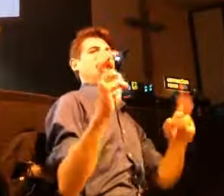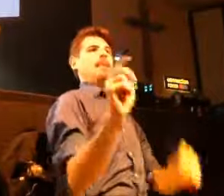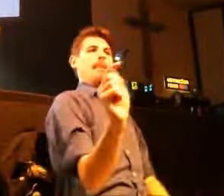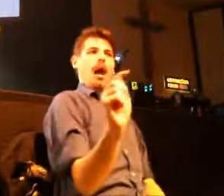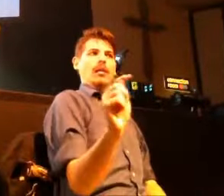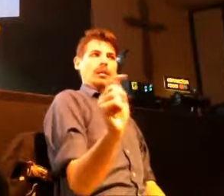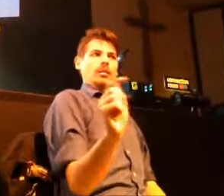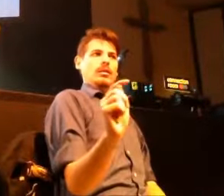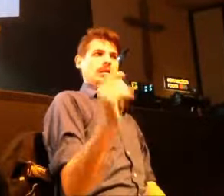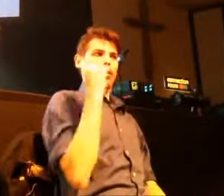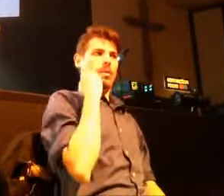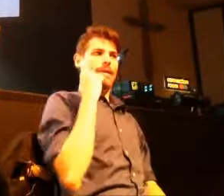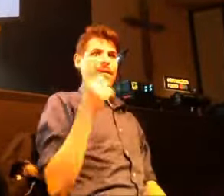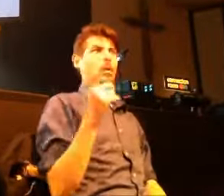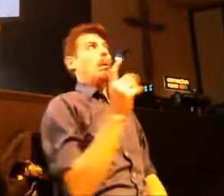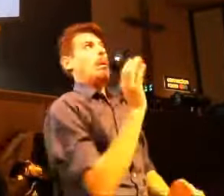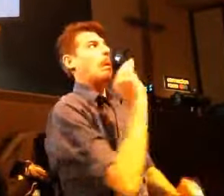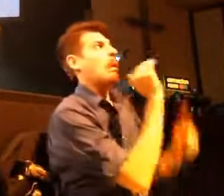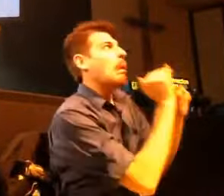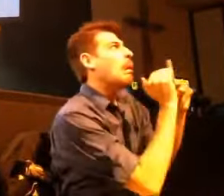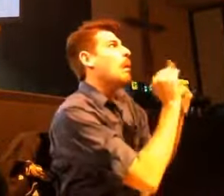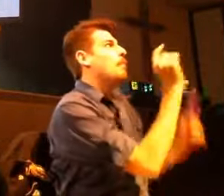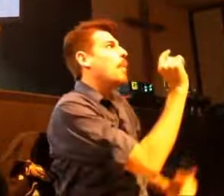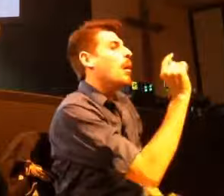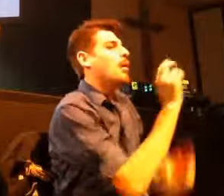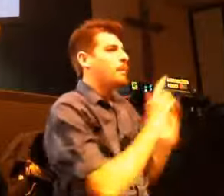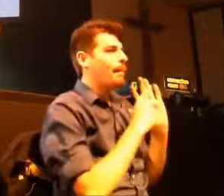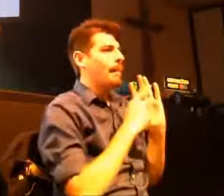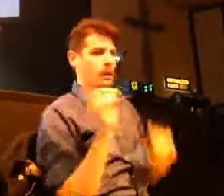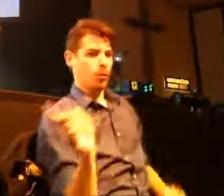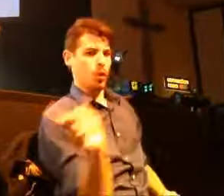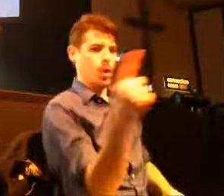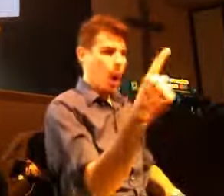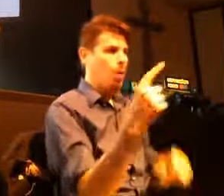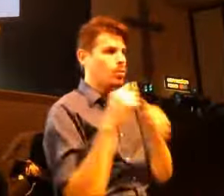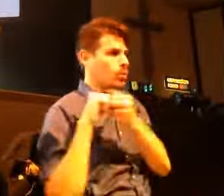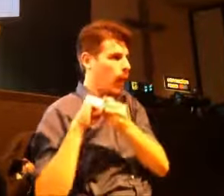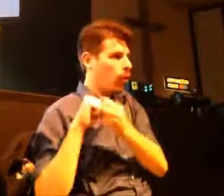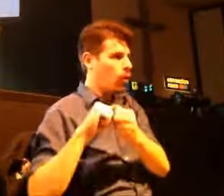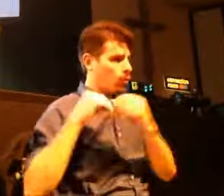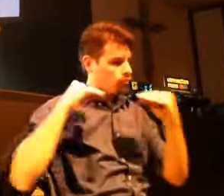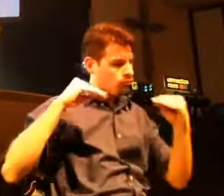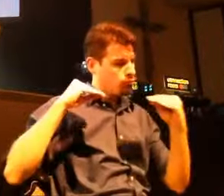know, and we'll take care of it. And so after, the